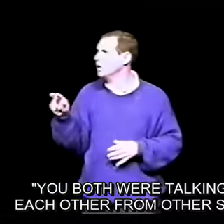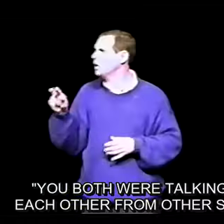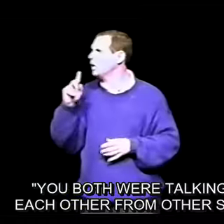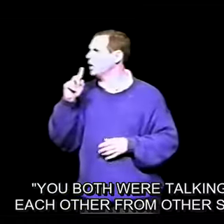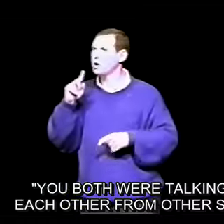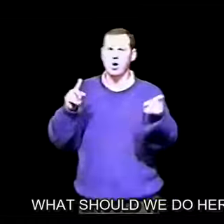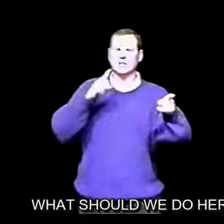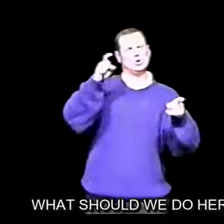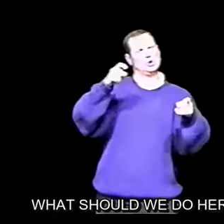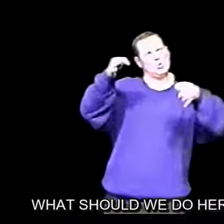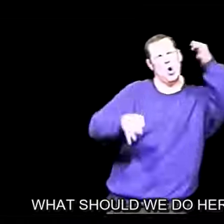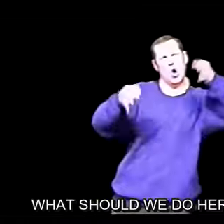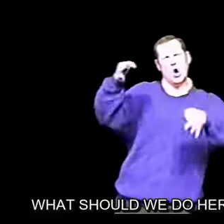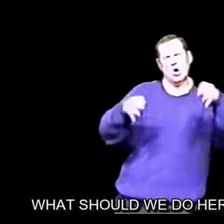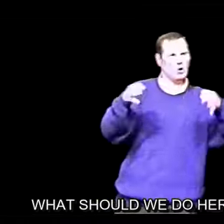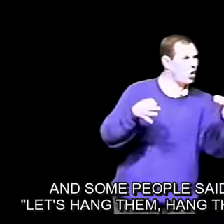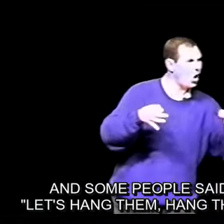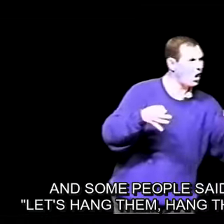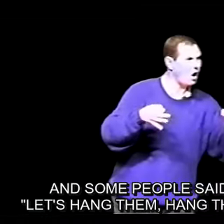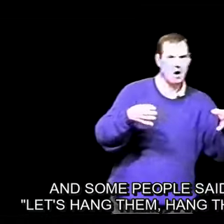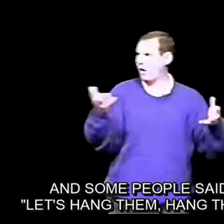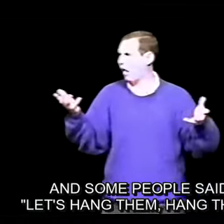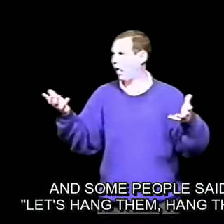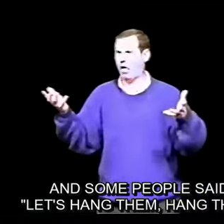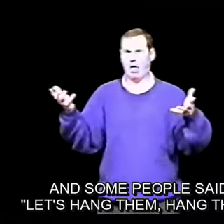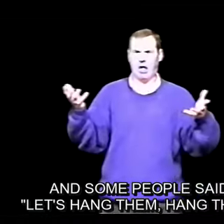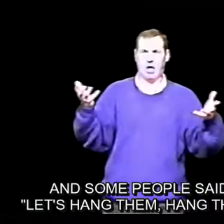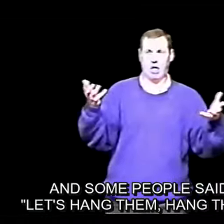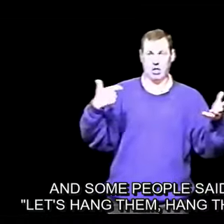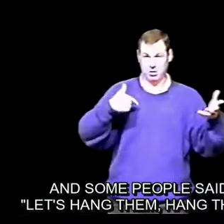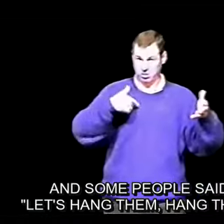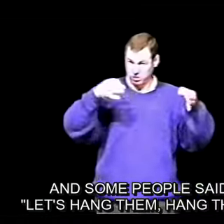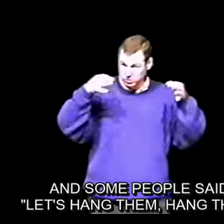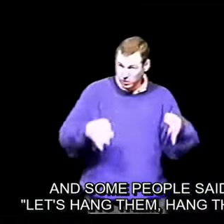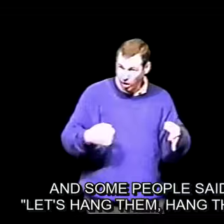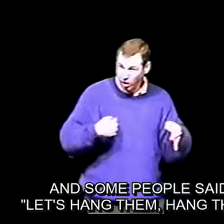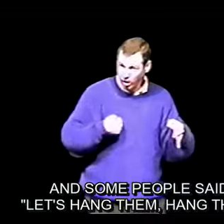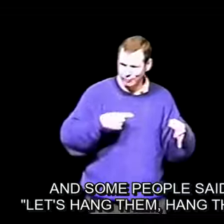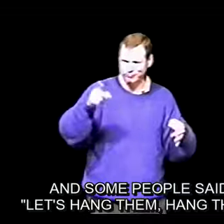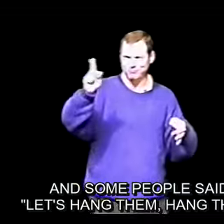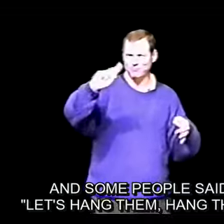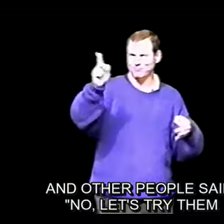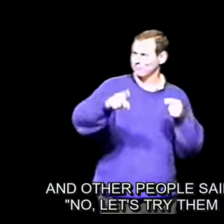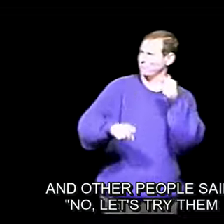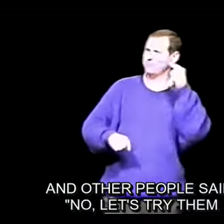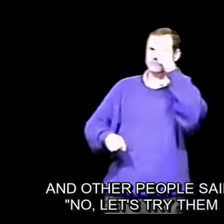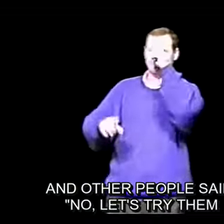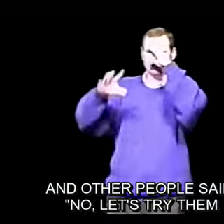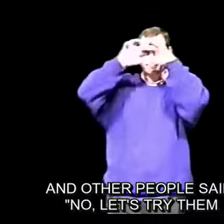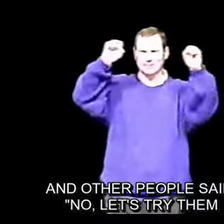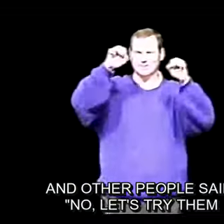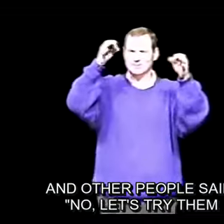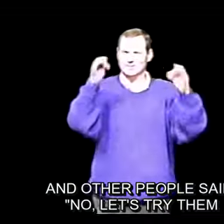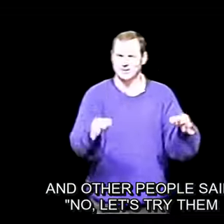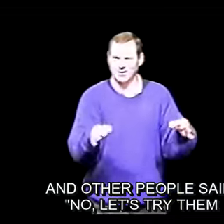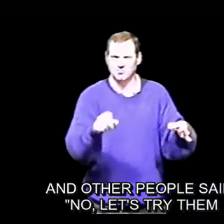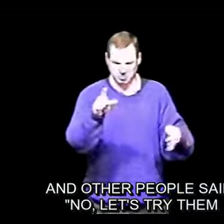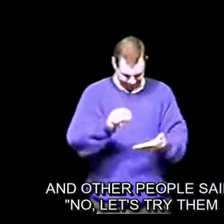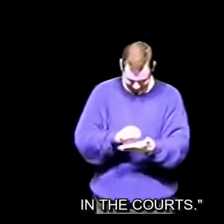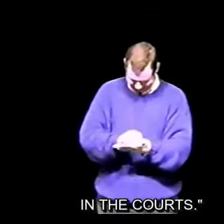here? And some people said, let's hang them. And other people said, no, let's try them in the courts. And so there were a